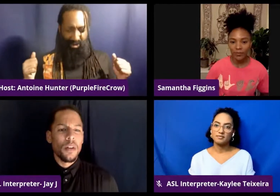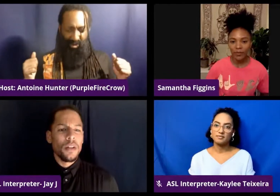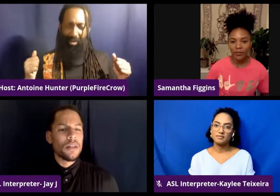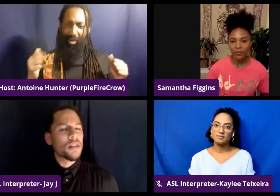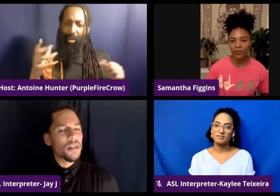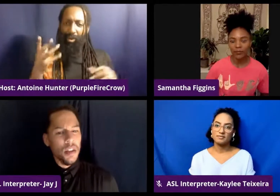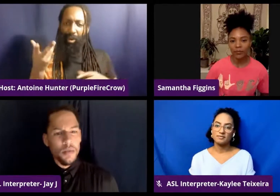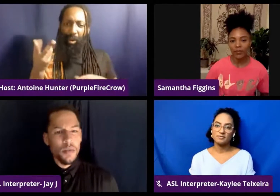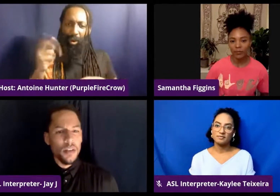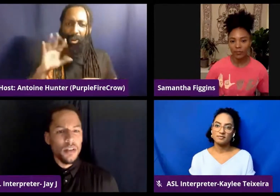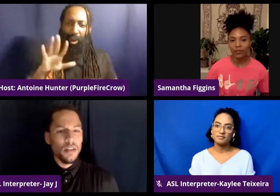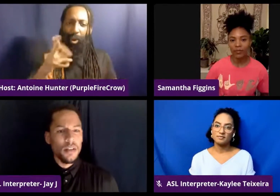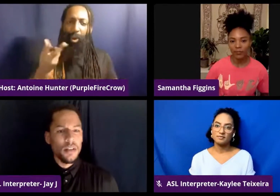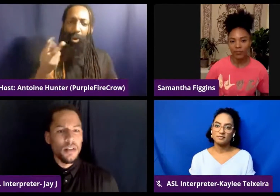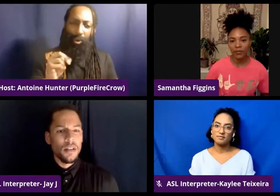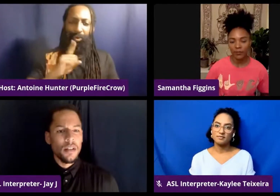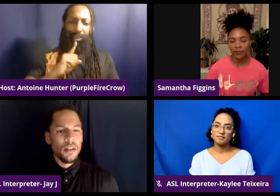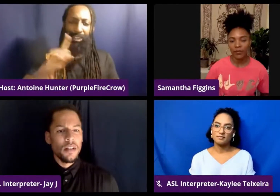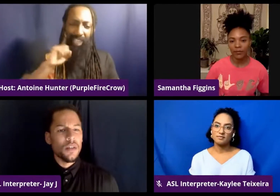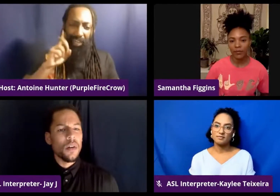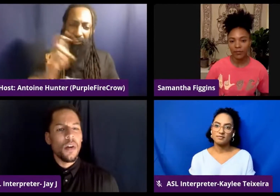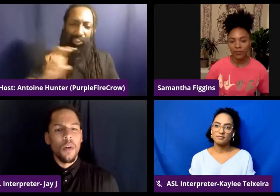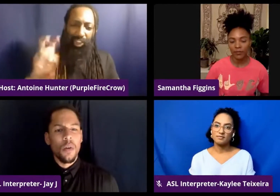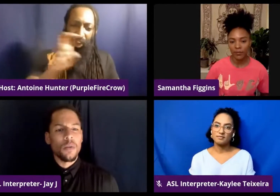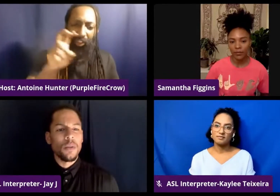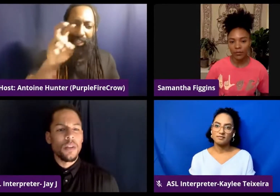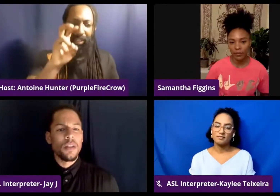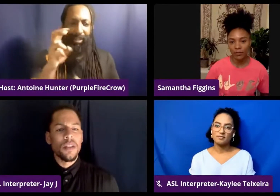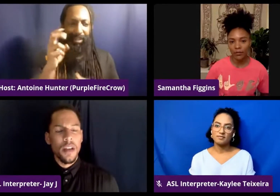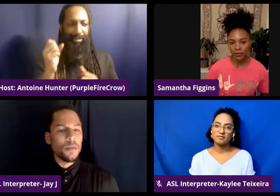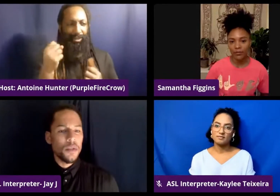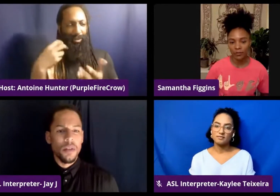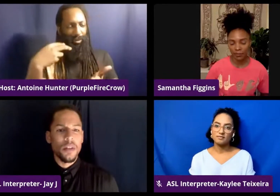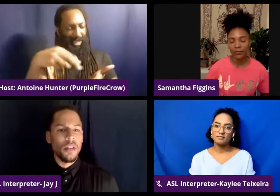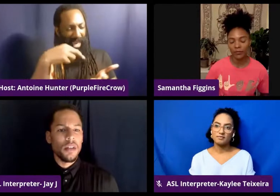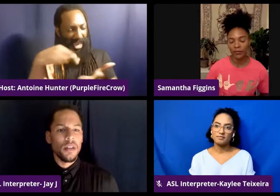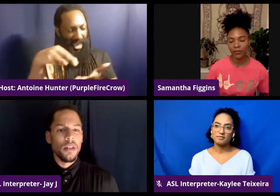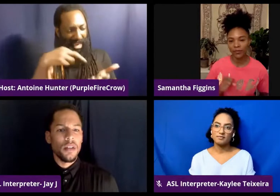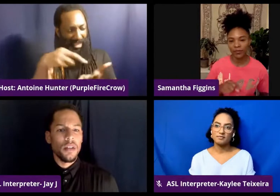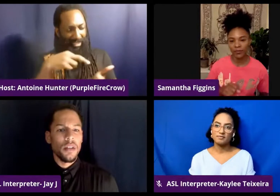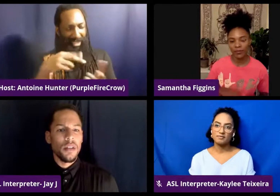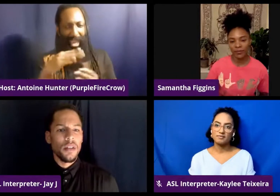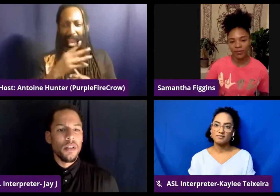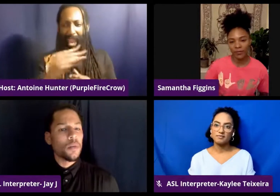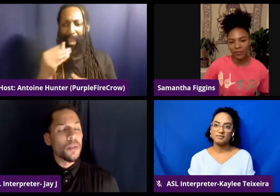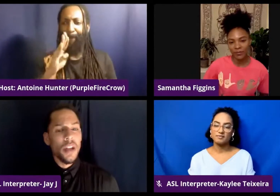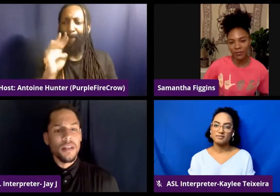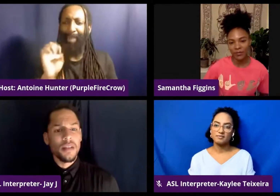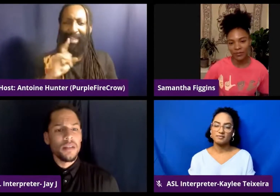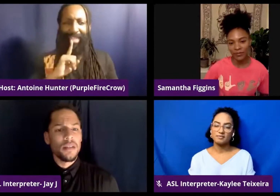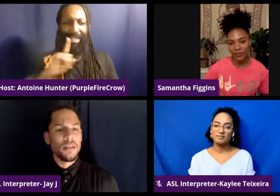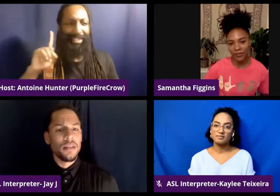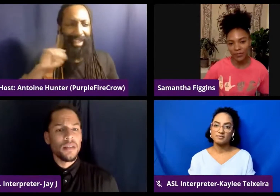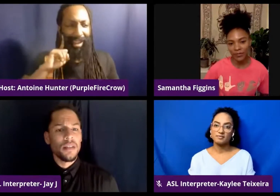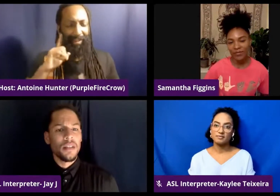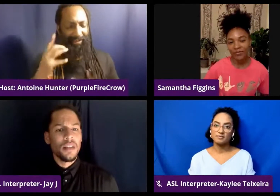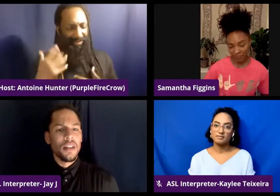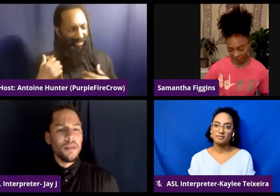You discovering your own deaf journey through